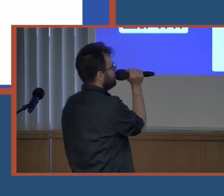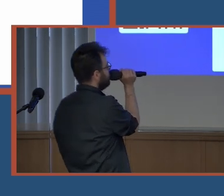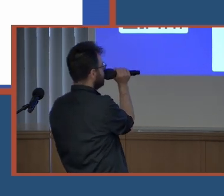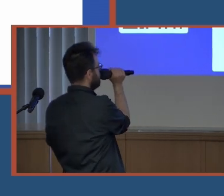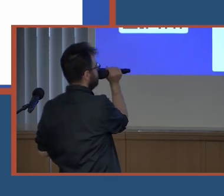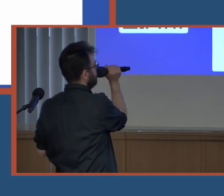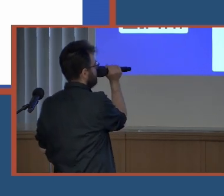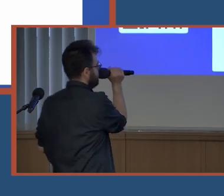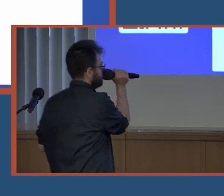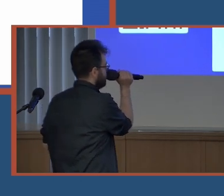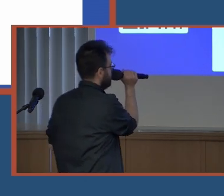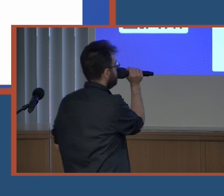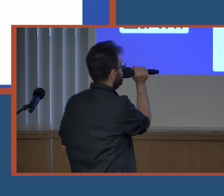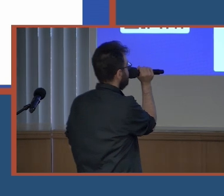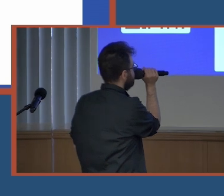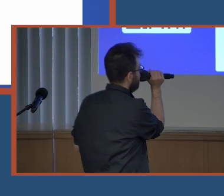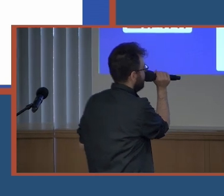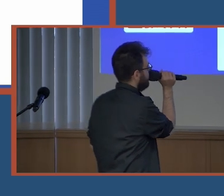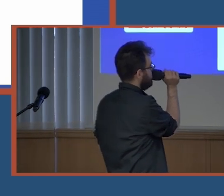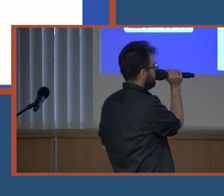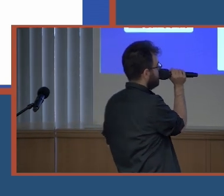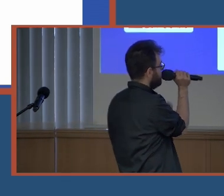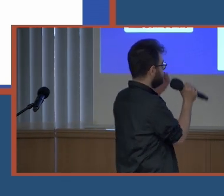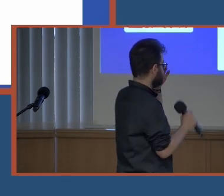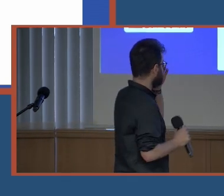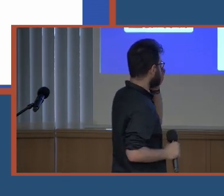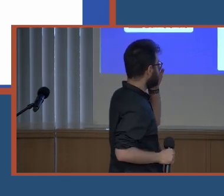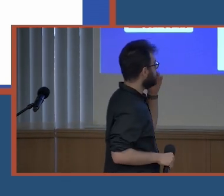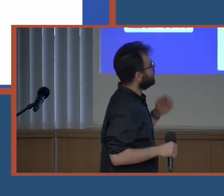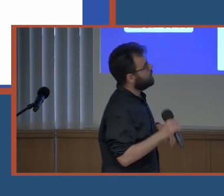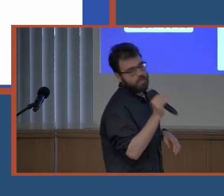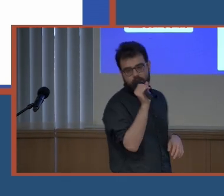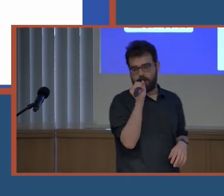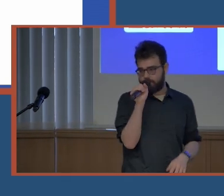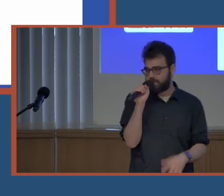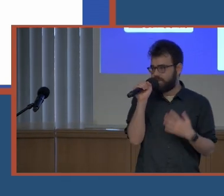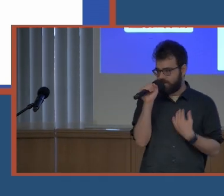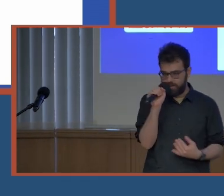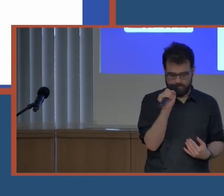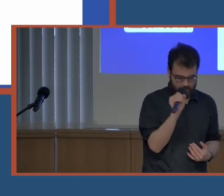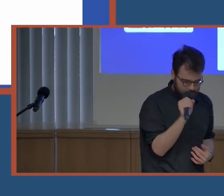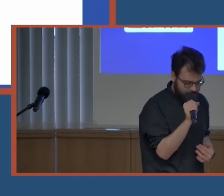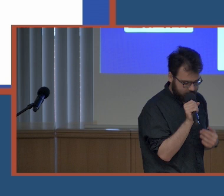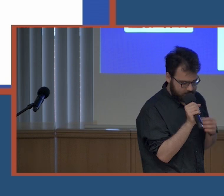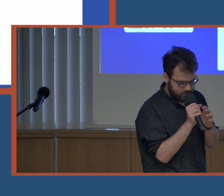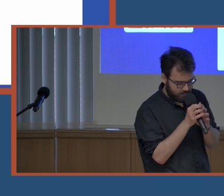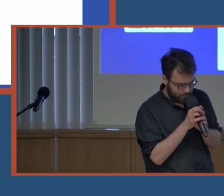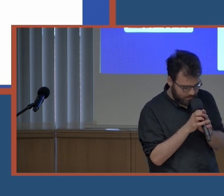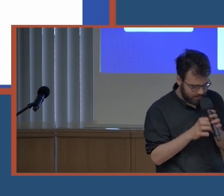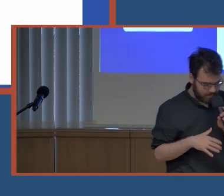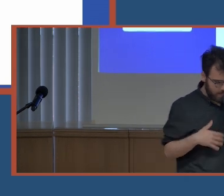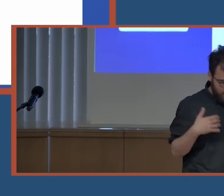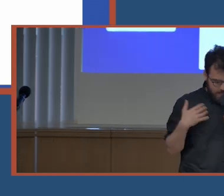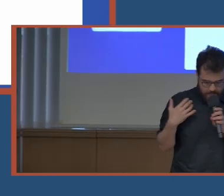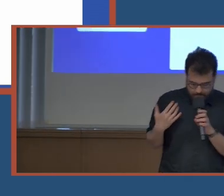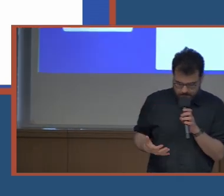usages by younger generations, slang, etc. of course, they do evolve, and it's